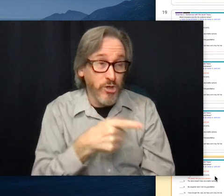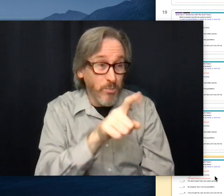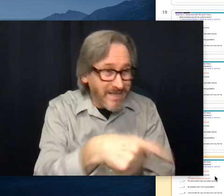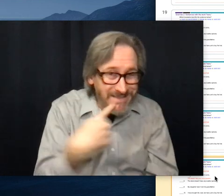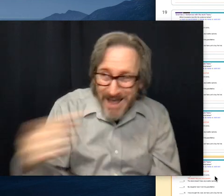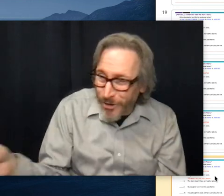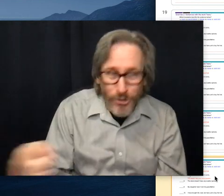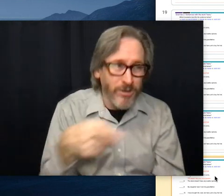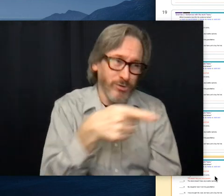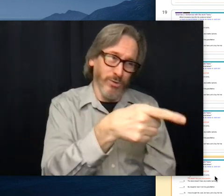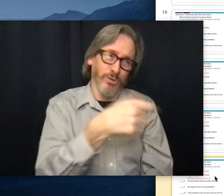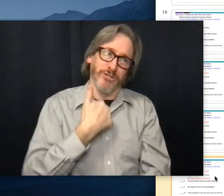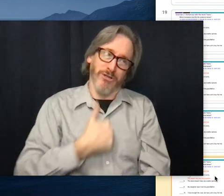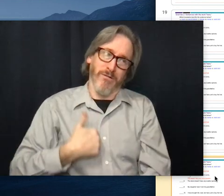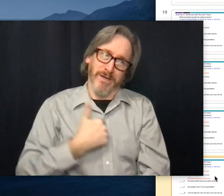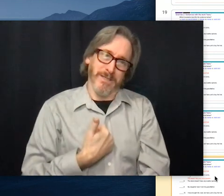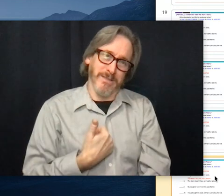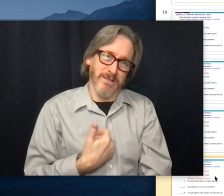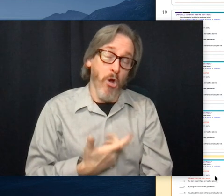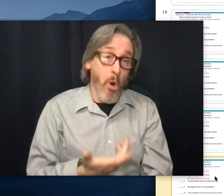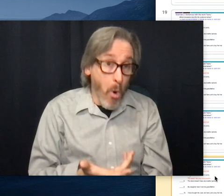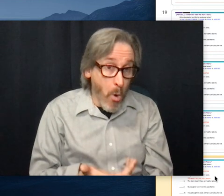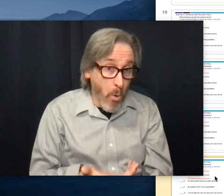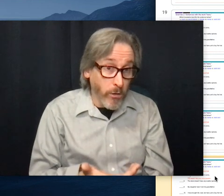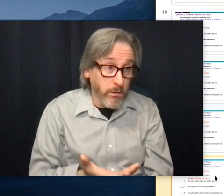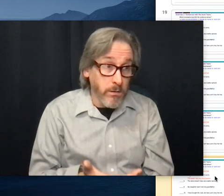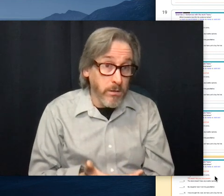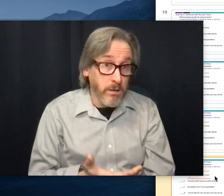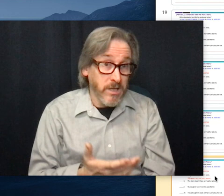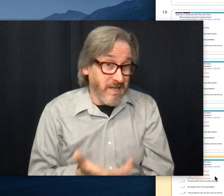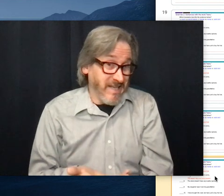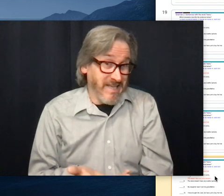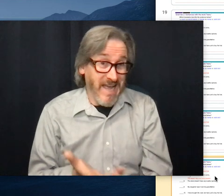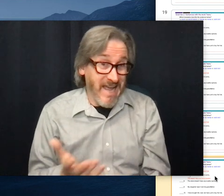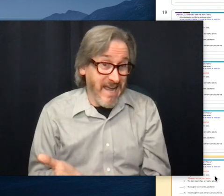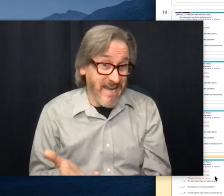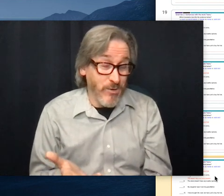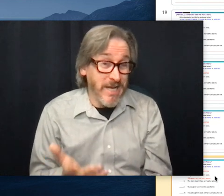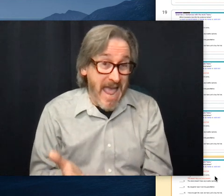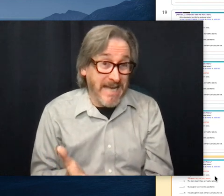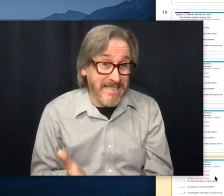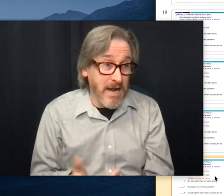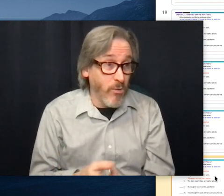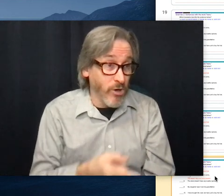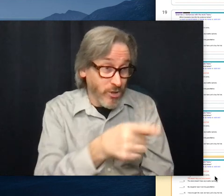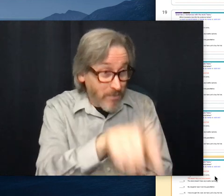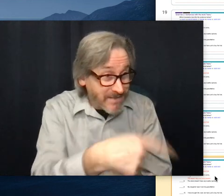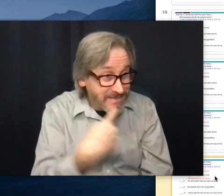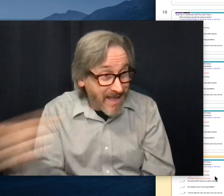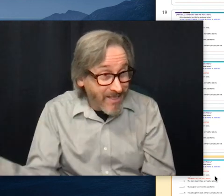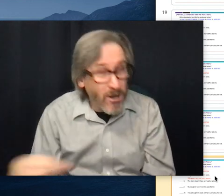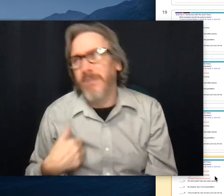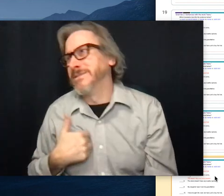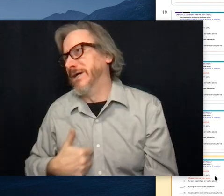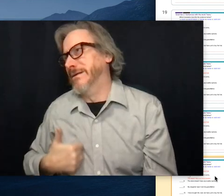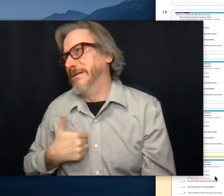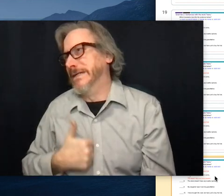right? Tell her sorry. Or, and you can act it out where